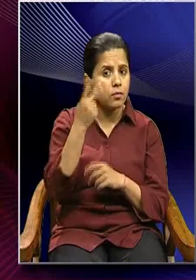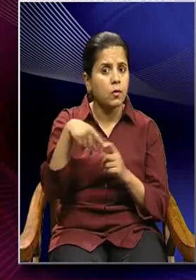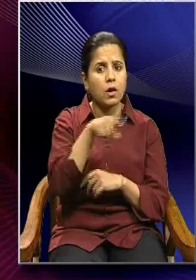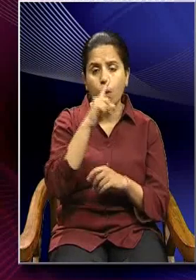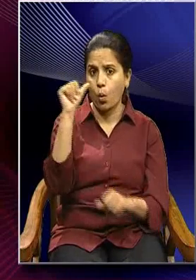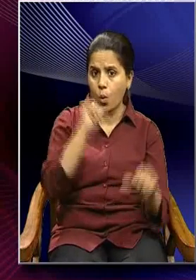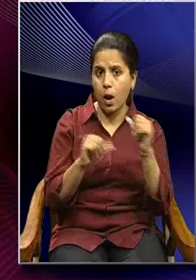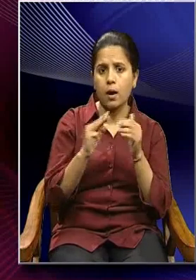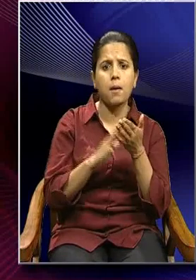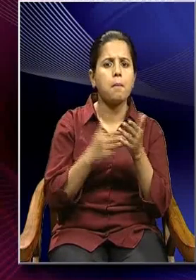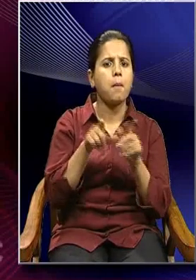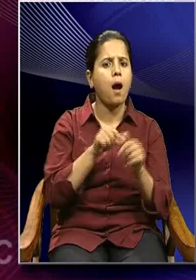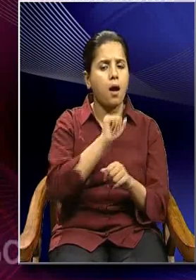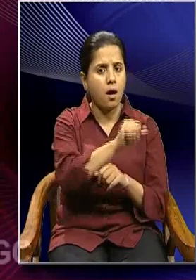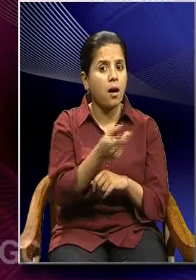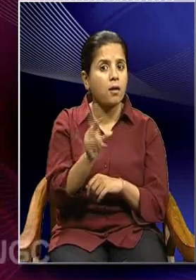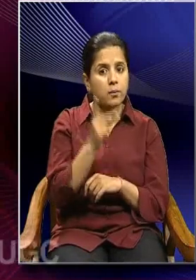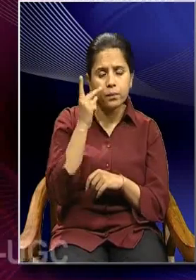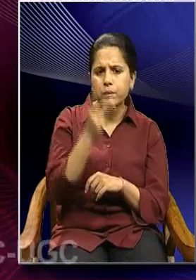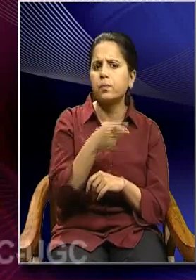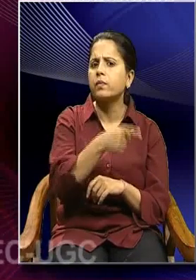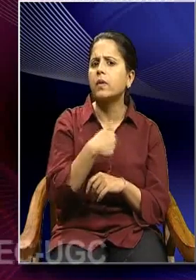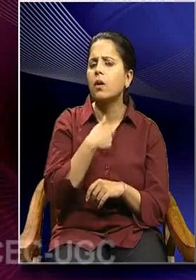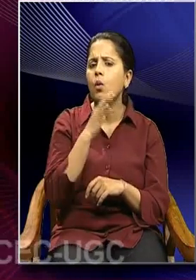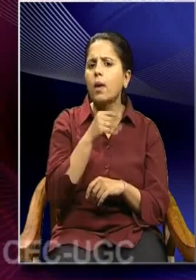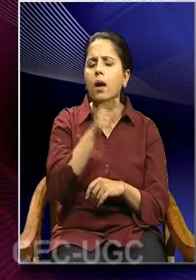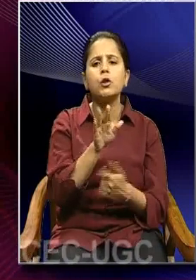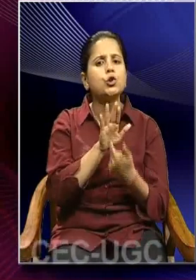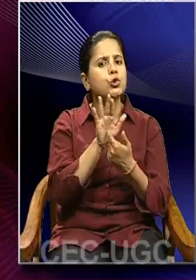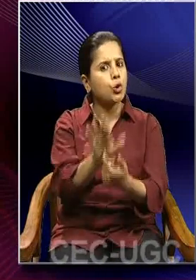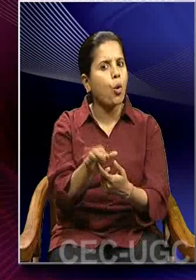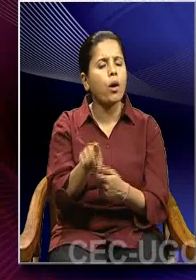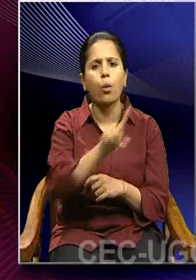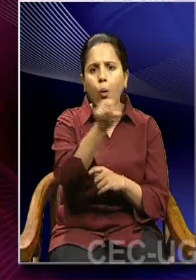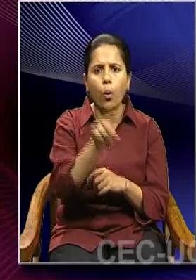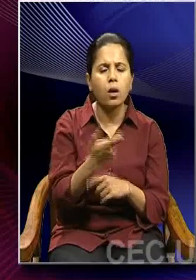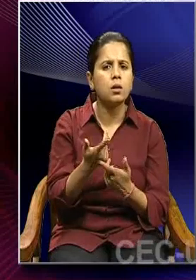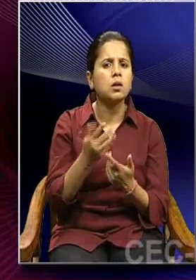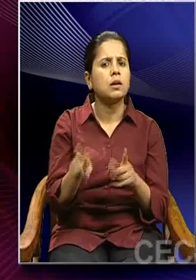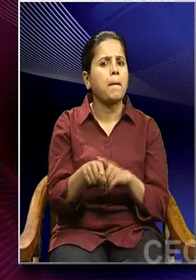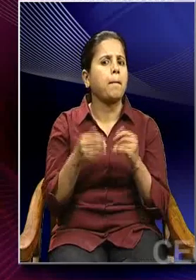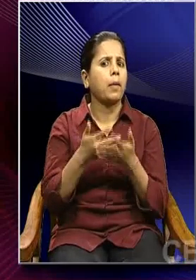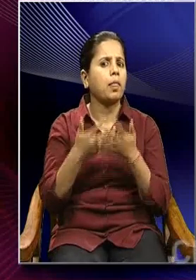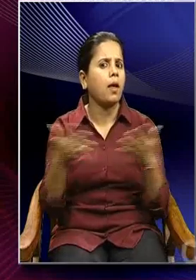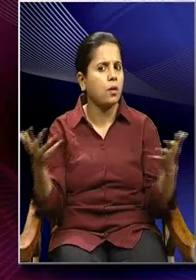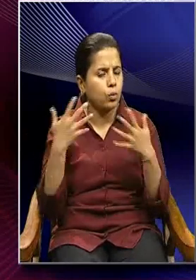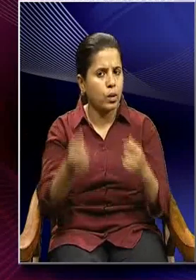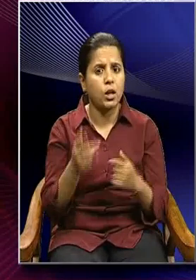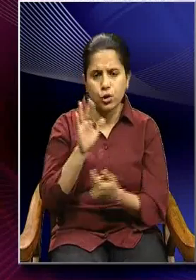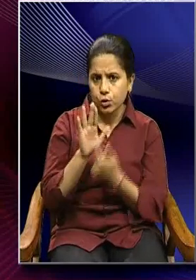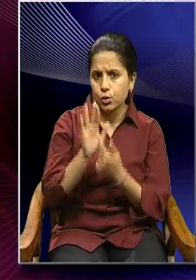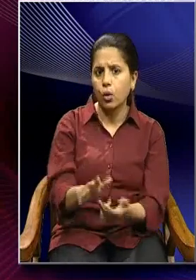heroine, Maya again itself is signifying the question of materialism. So this was shown in